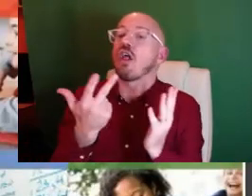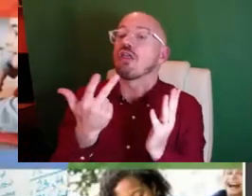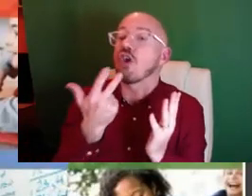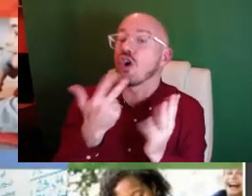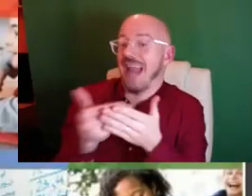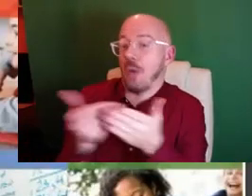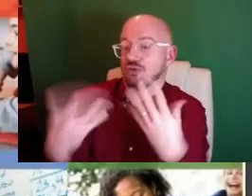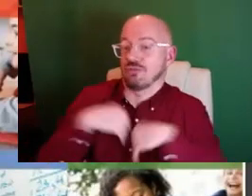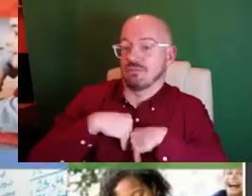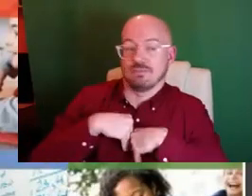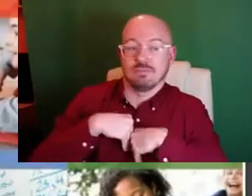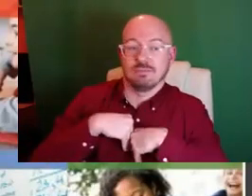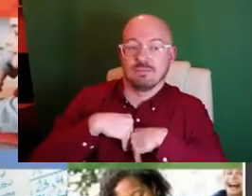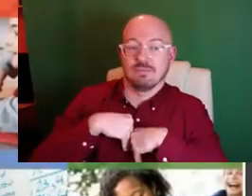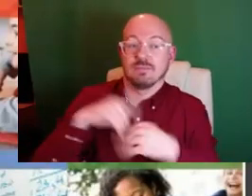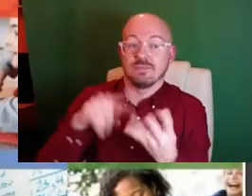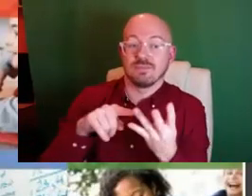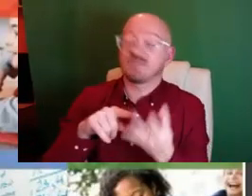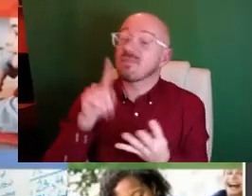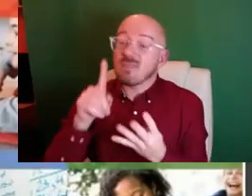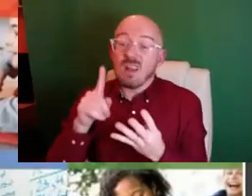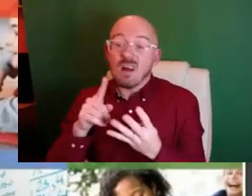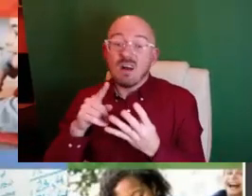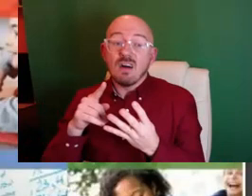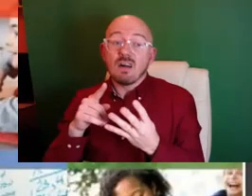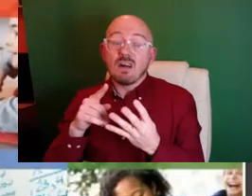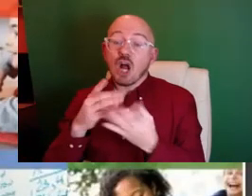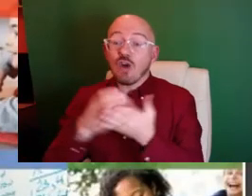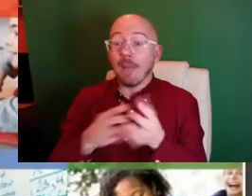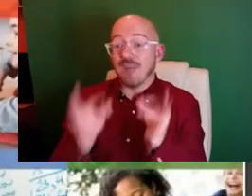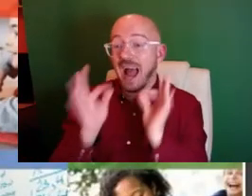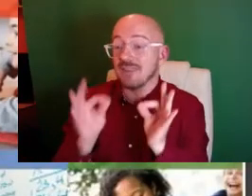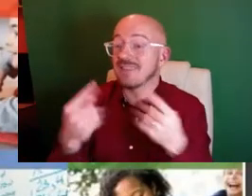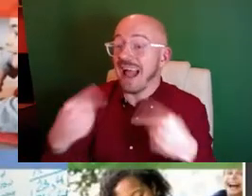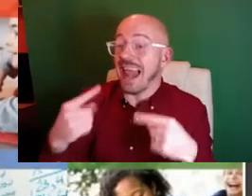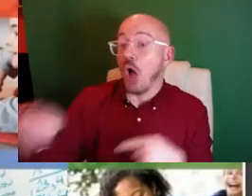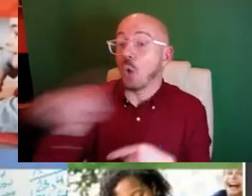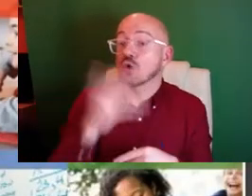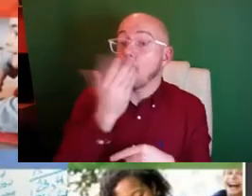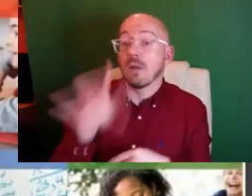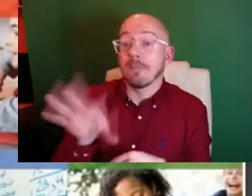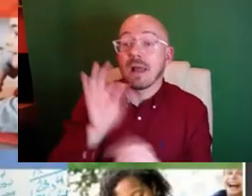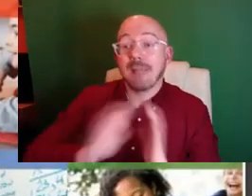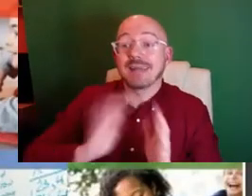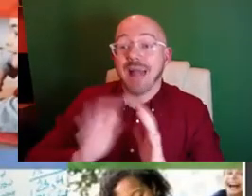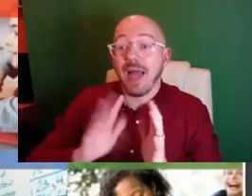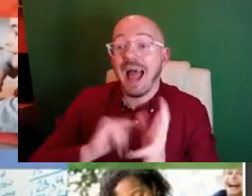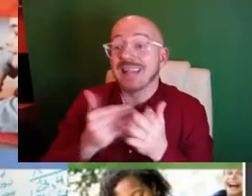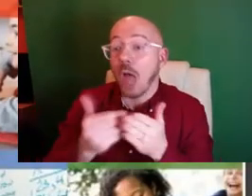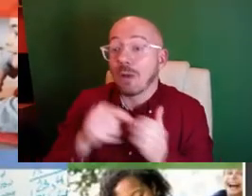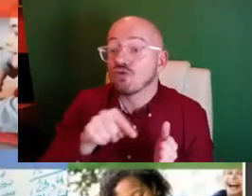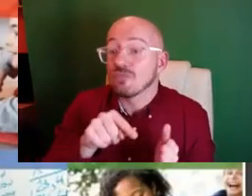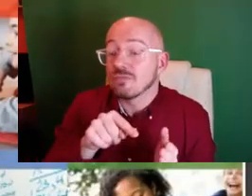what's recognised is whether people what language people speak at home. For their L2, their second language, they're allowed to